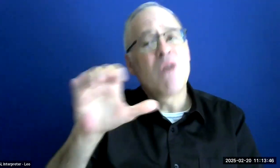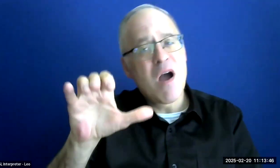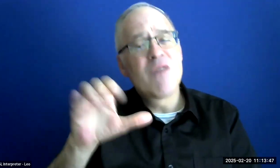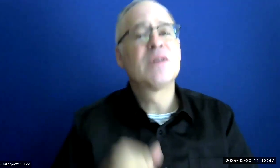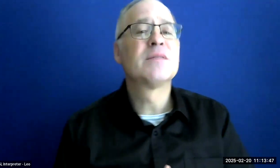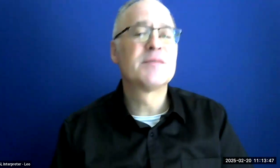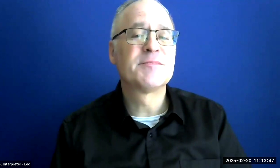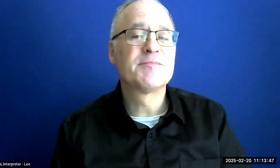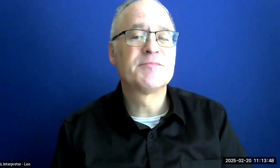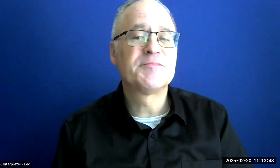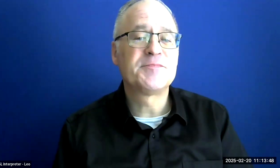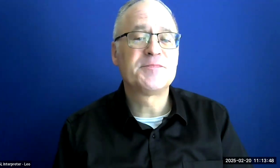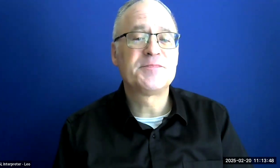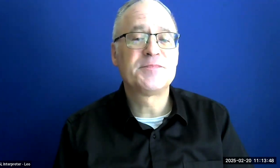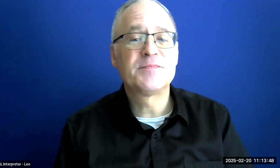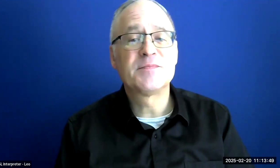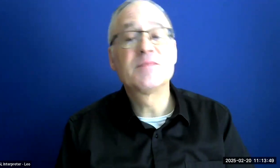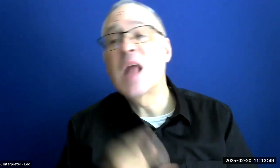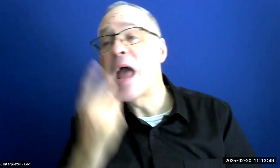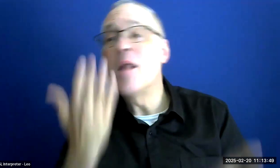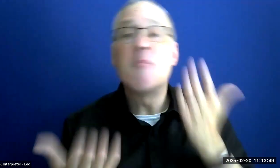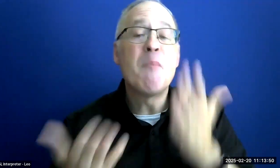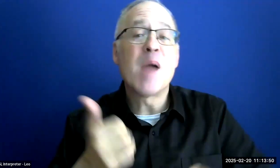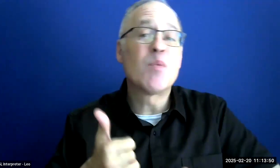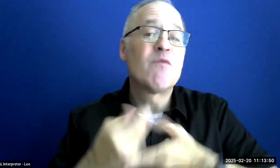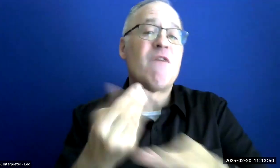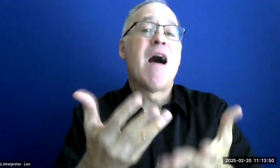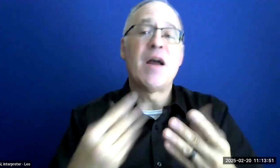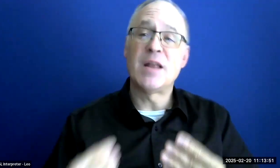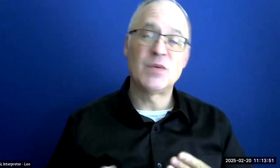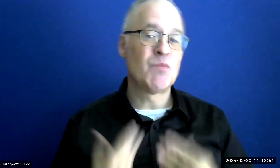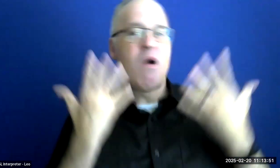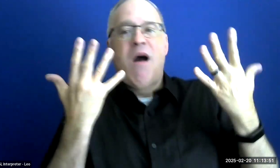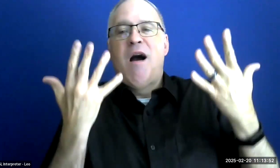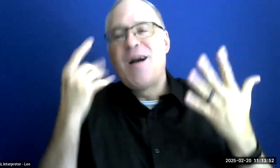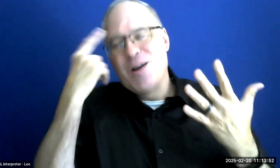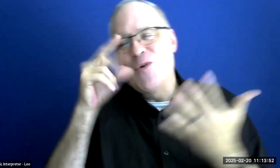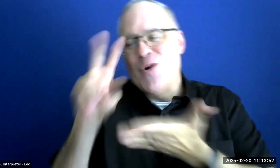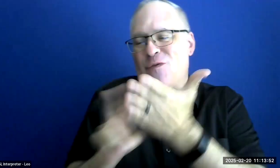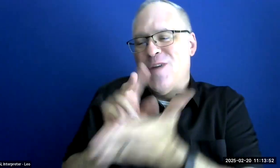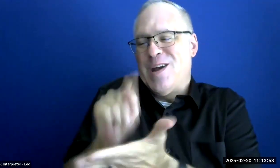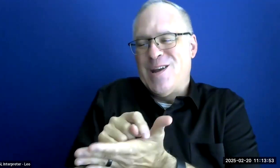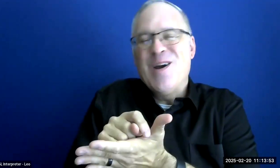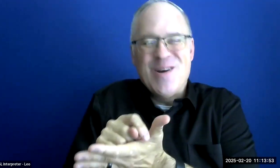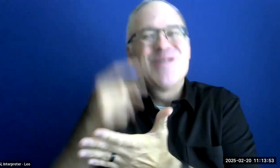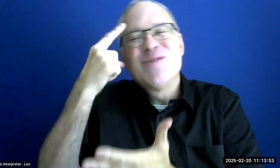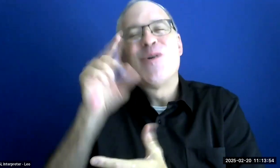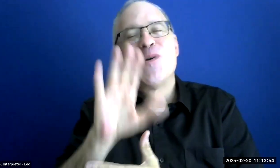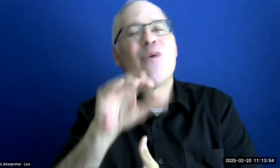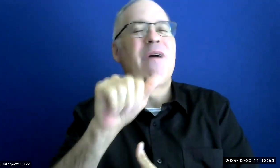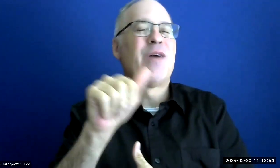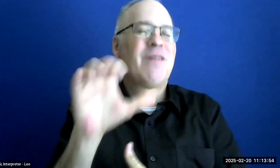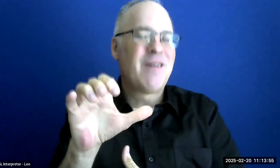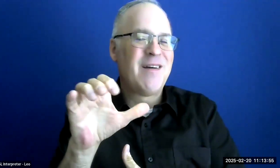may want to use this video as inspiration for a similar video specific to your annual conference, using clips of